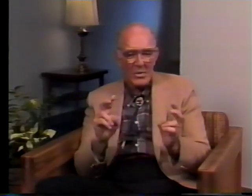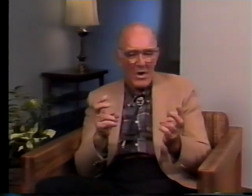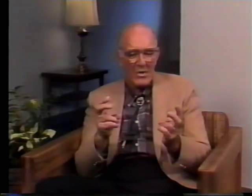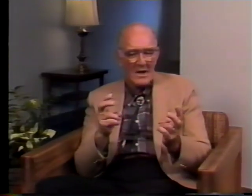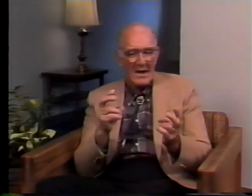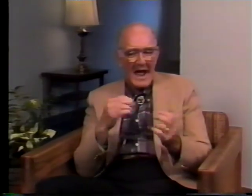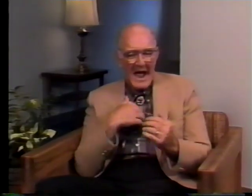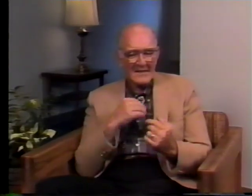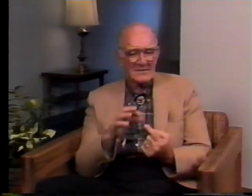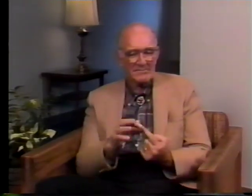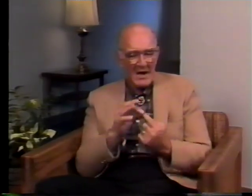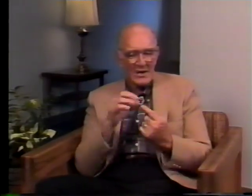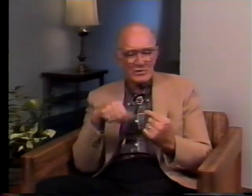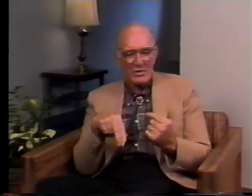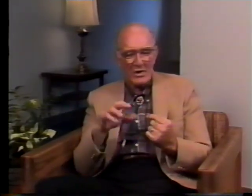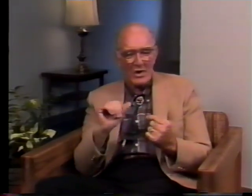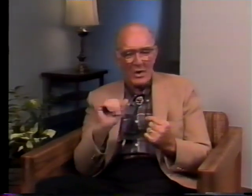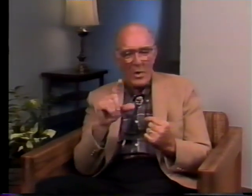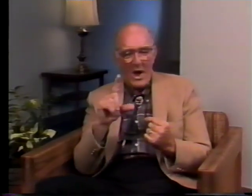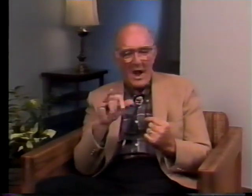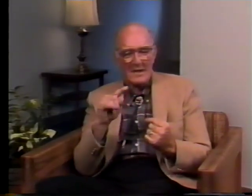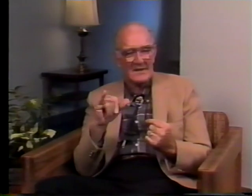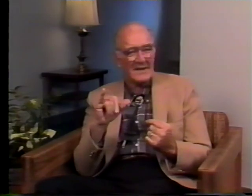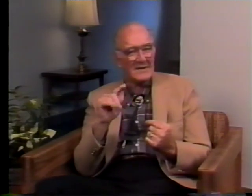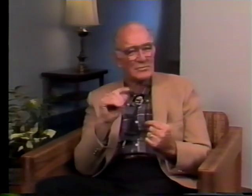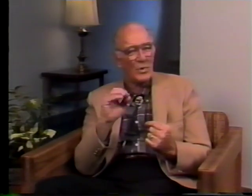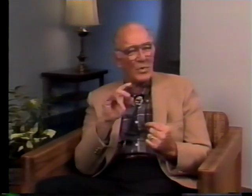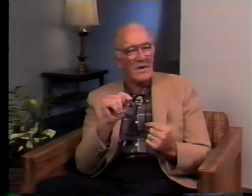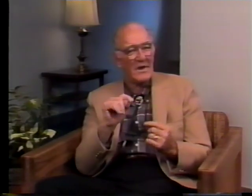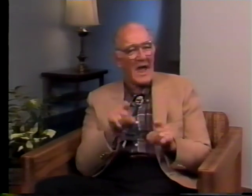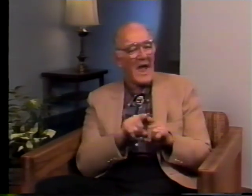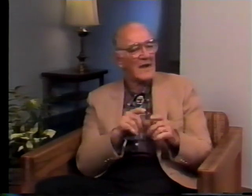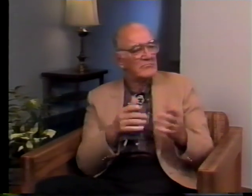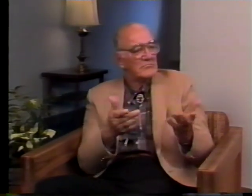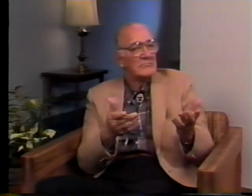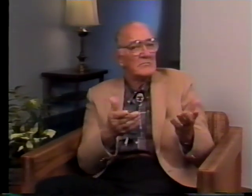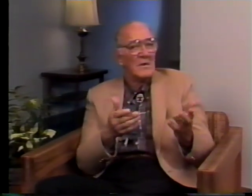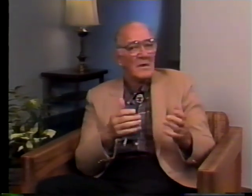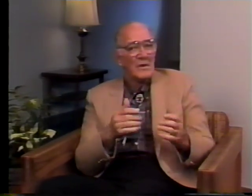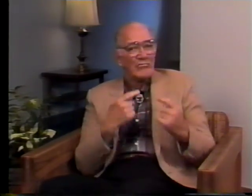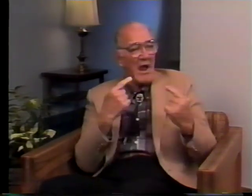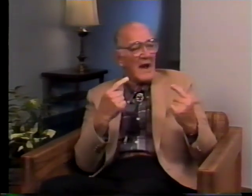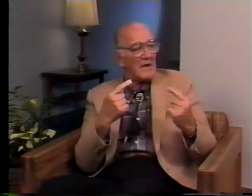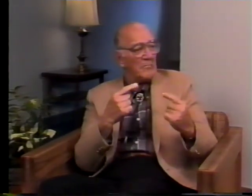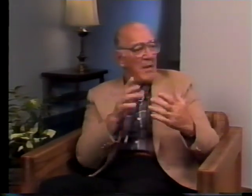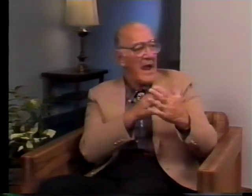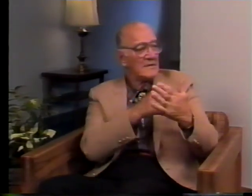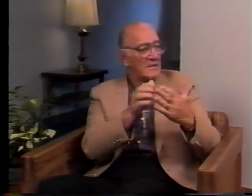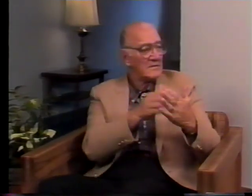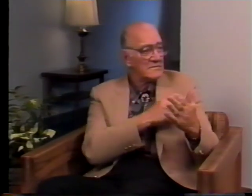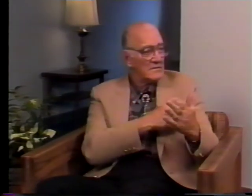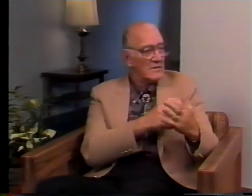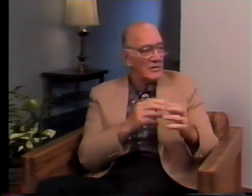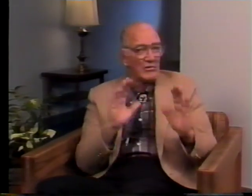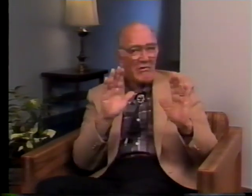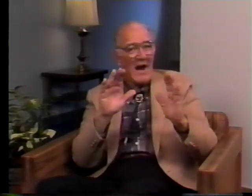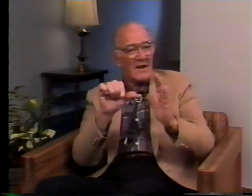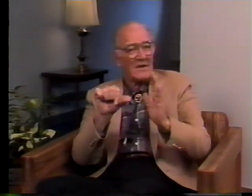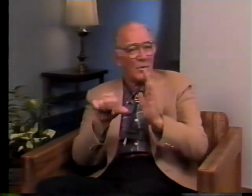Quote, has a special quality to it, like great paintings, great